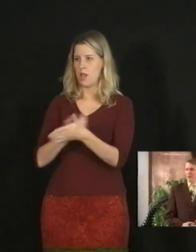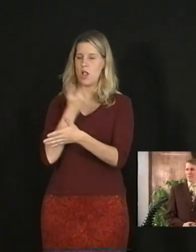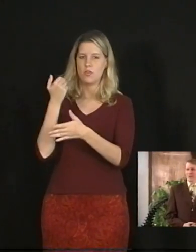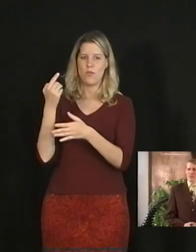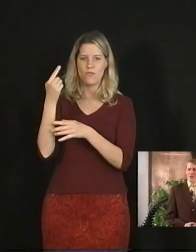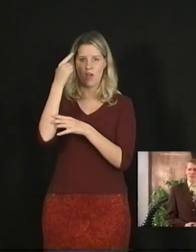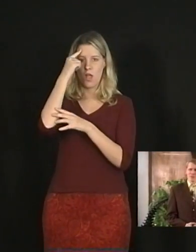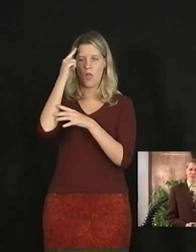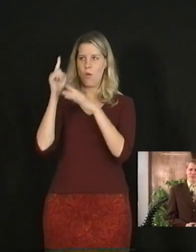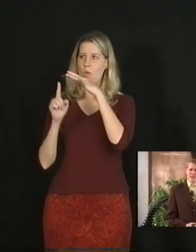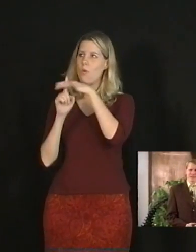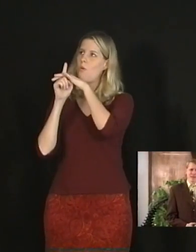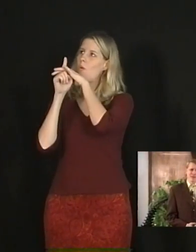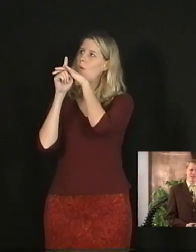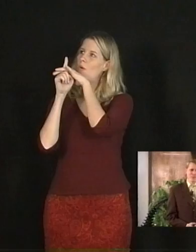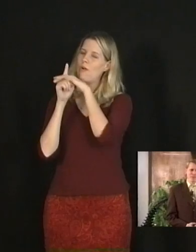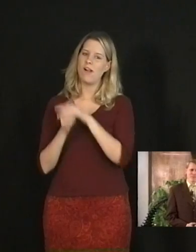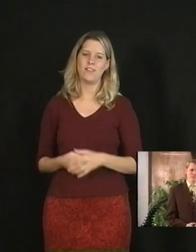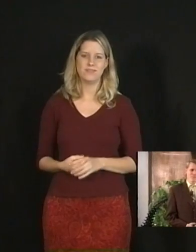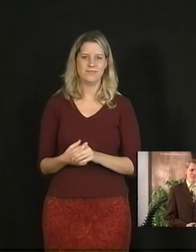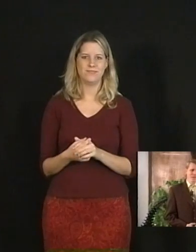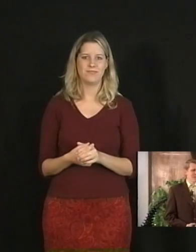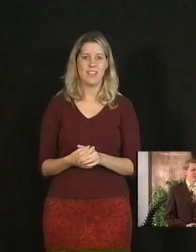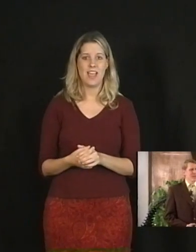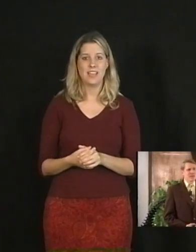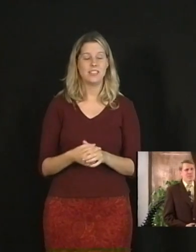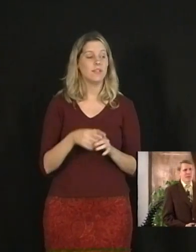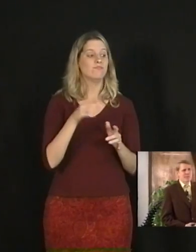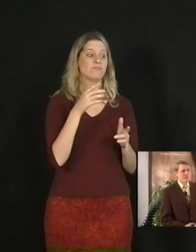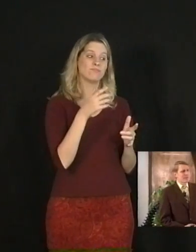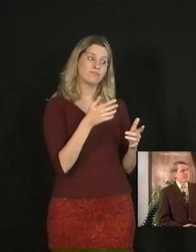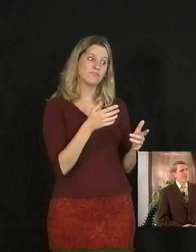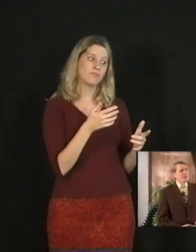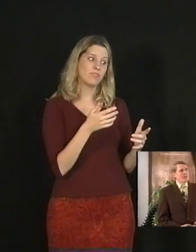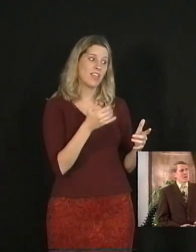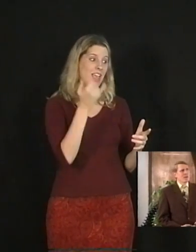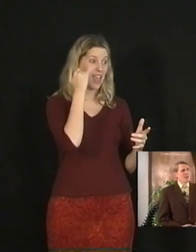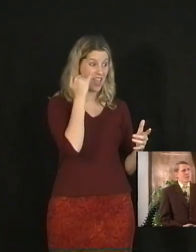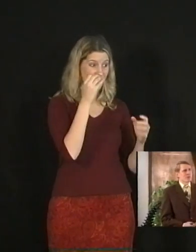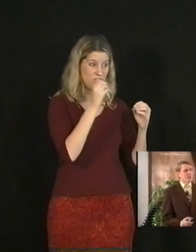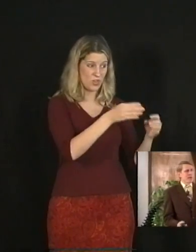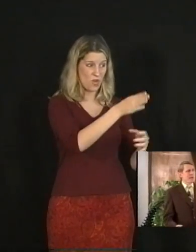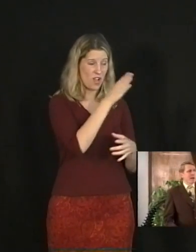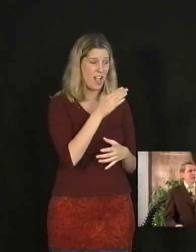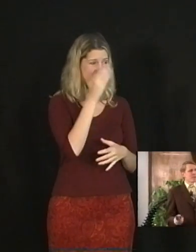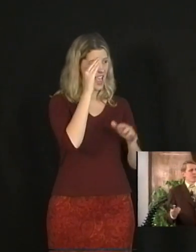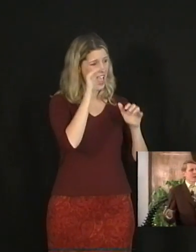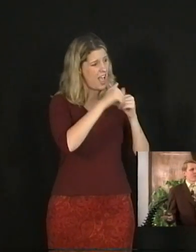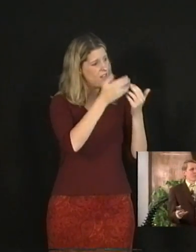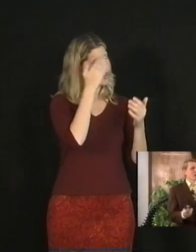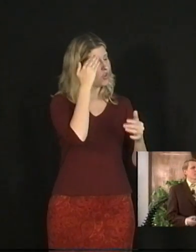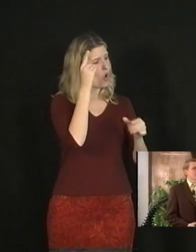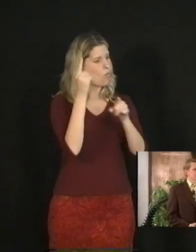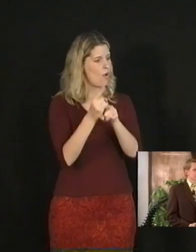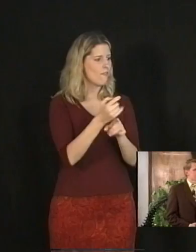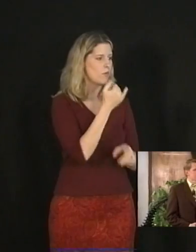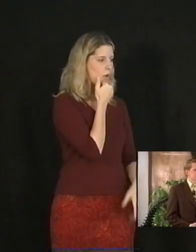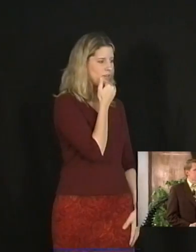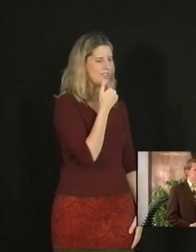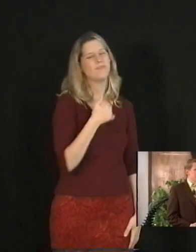Brand new thought rattled around in his brain for a while and got lost, I believe. I said, "By the way, son, if there's no God, how do you tell right from